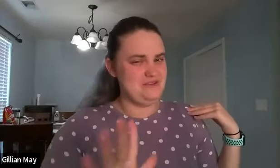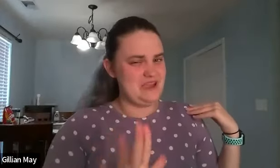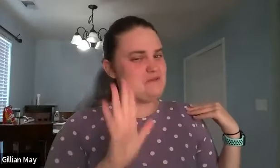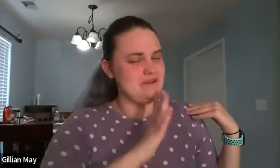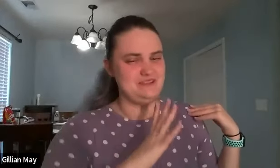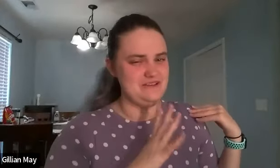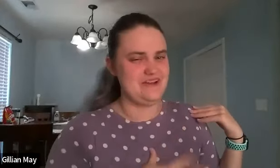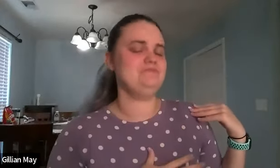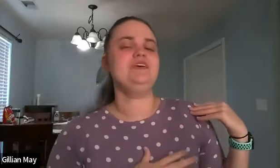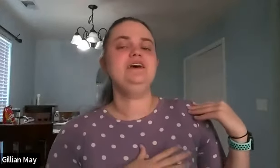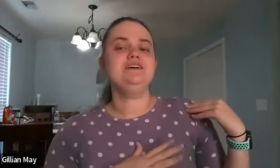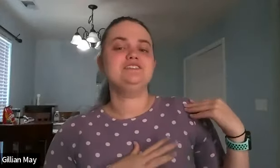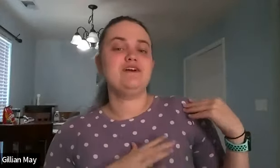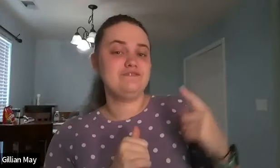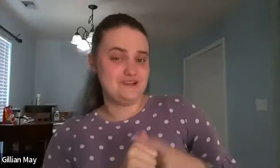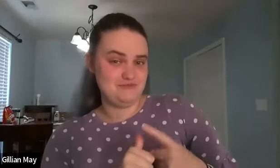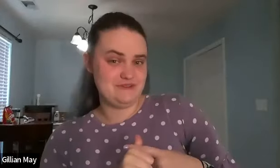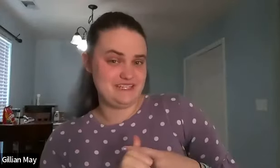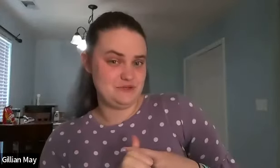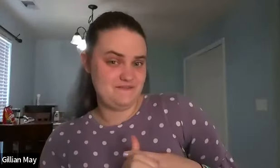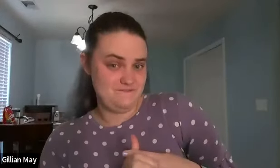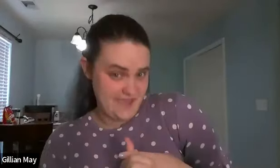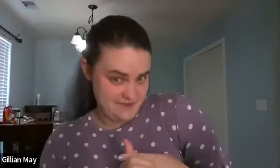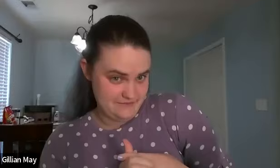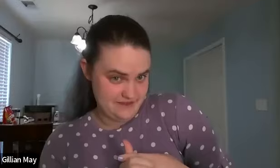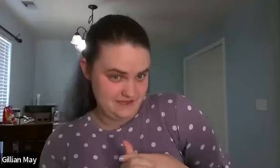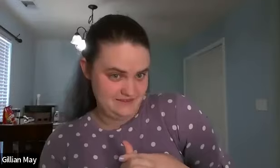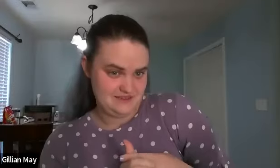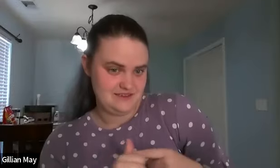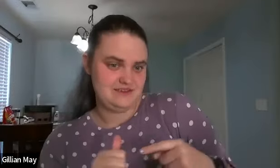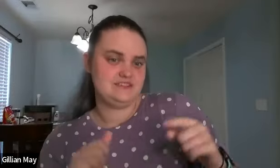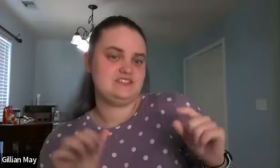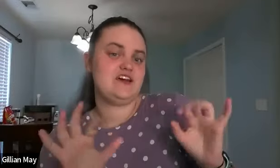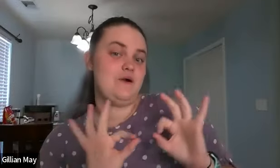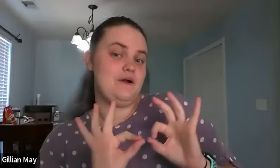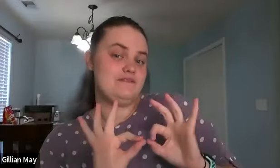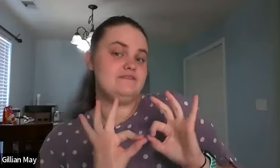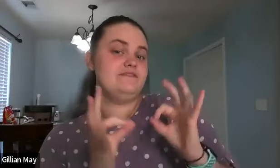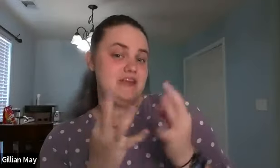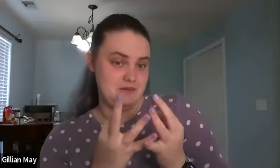can't remember, it's totally fine. So our first one we did was family. So